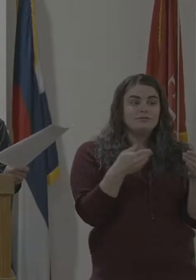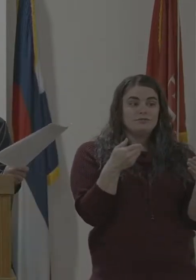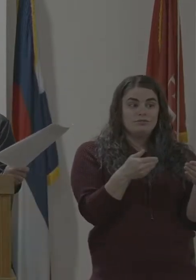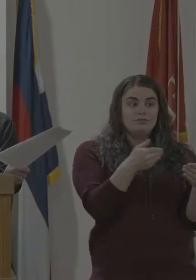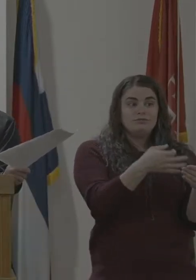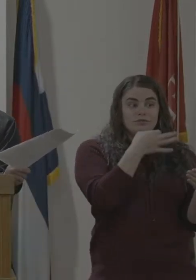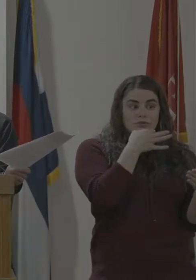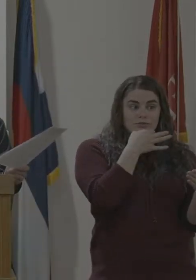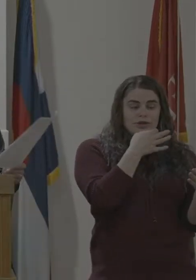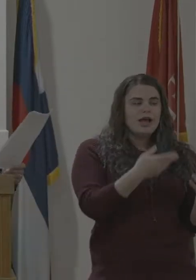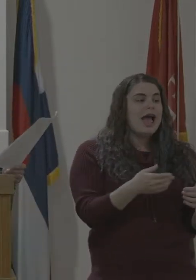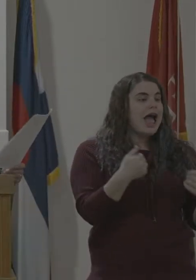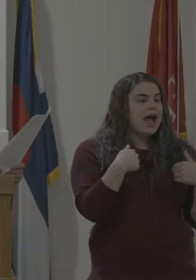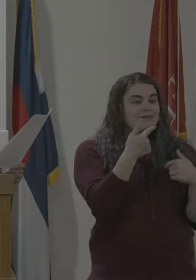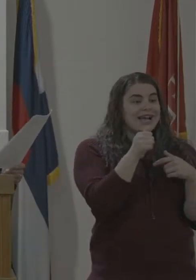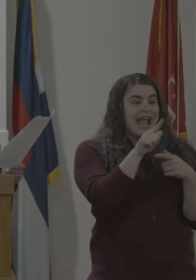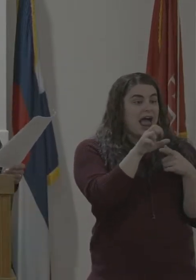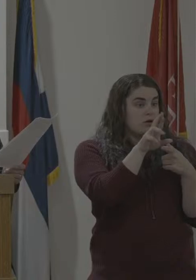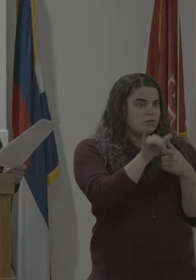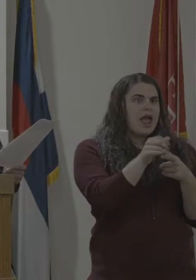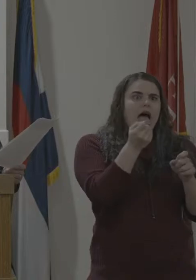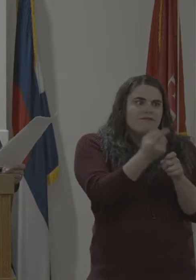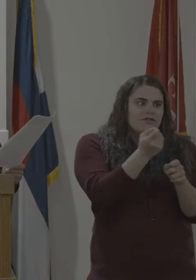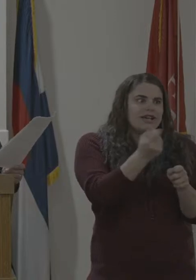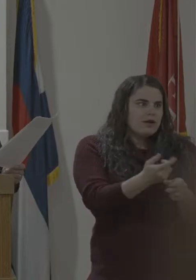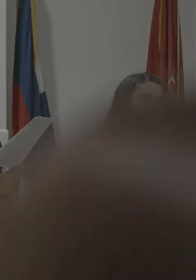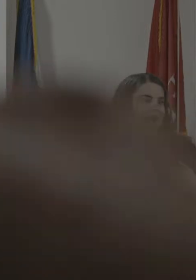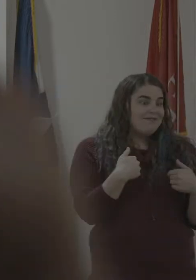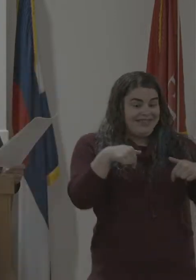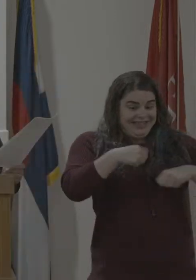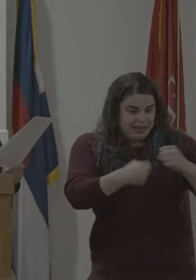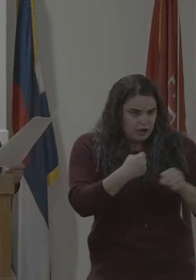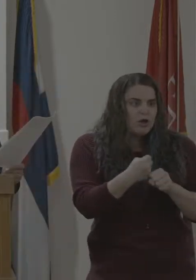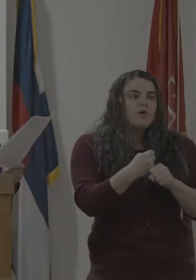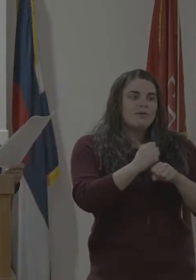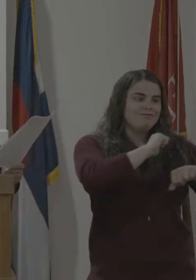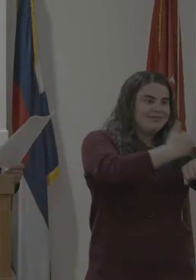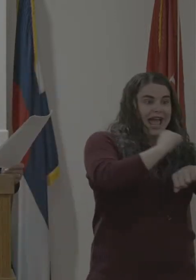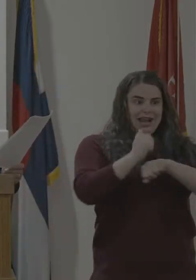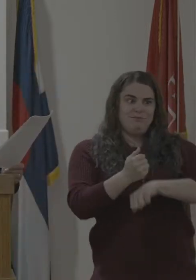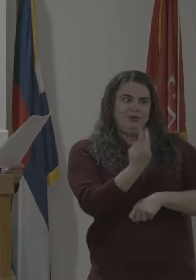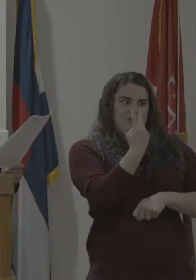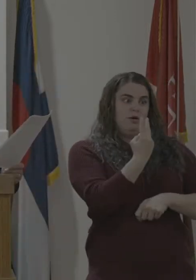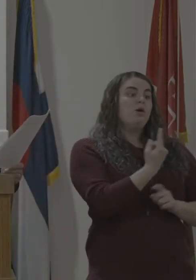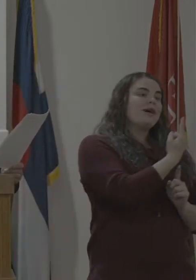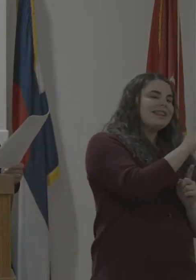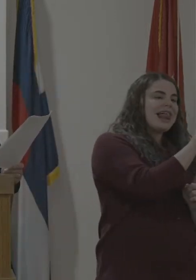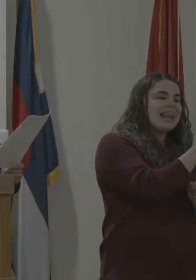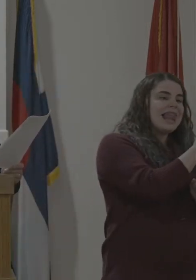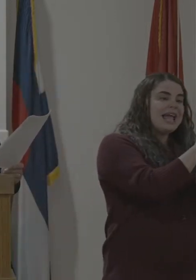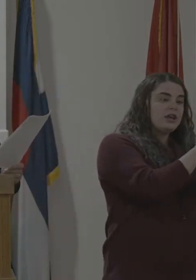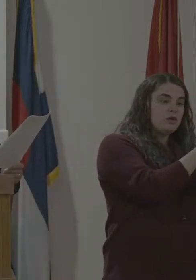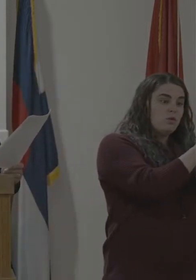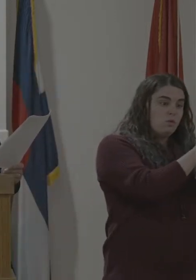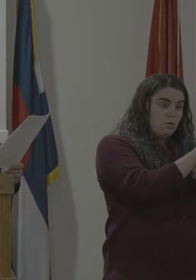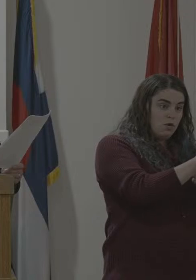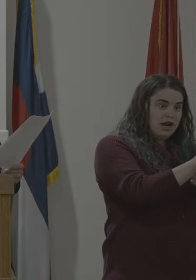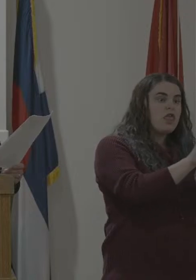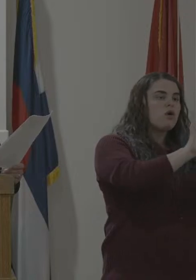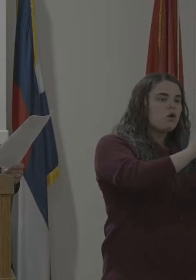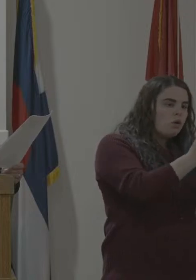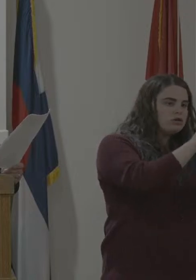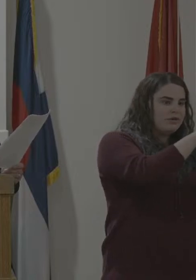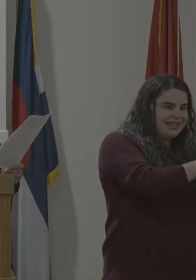We have a gallery every single year. This year we have 2. We're going to have one at the Lakewood Cultural Center, and we also have one at